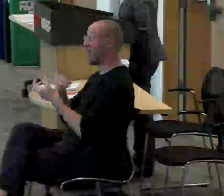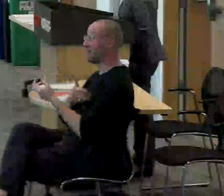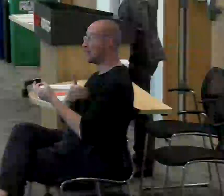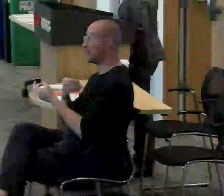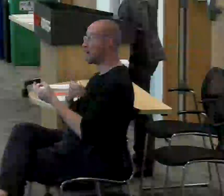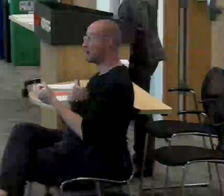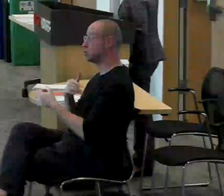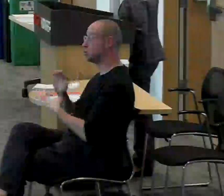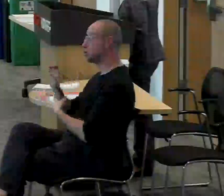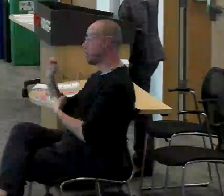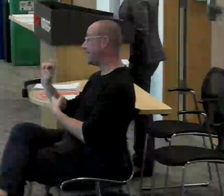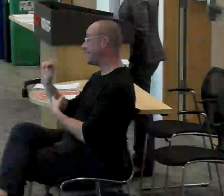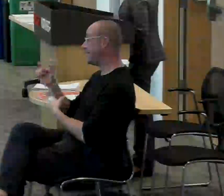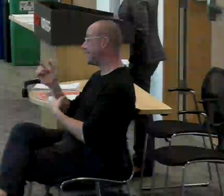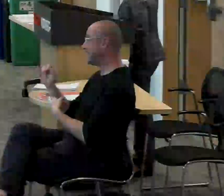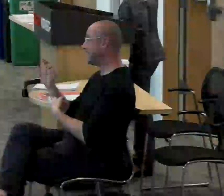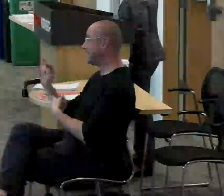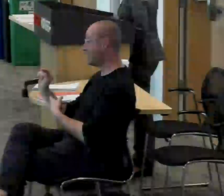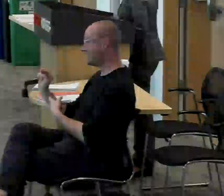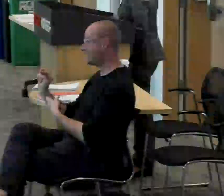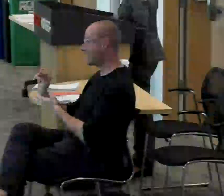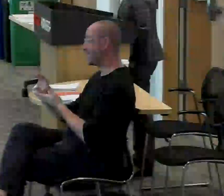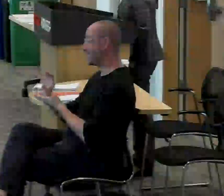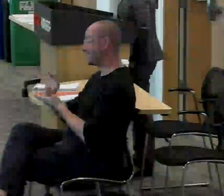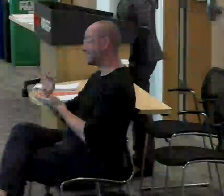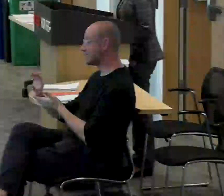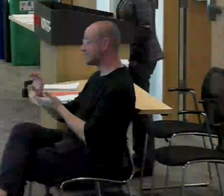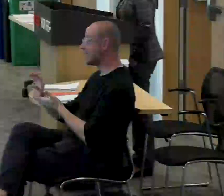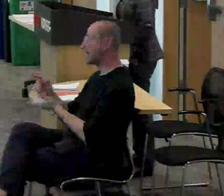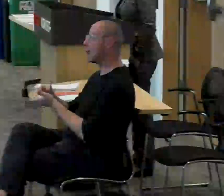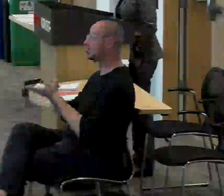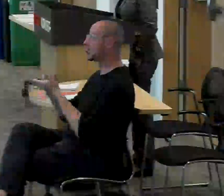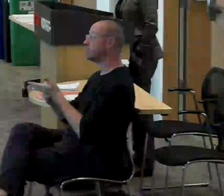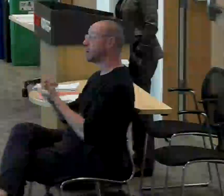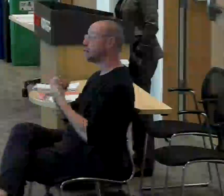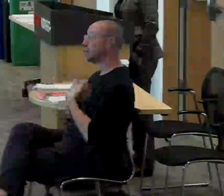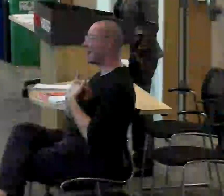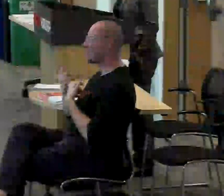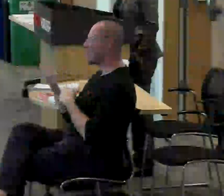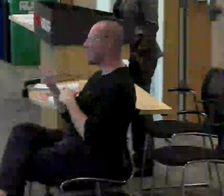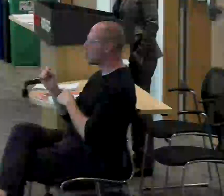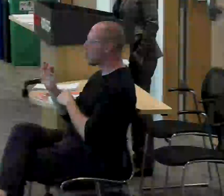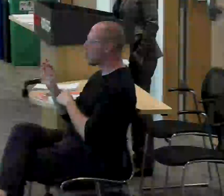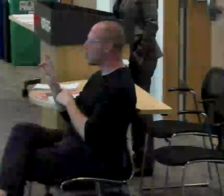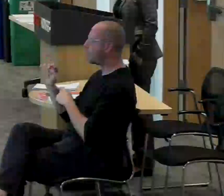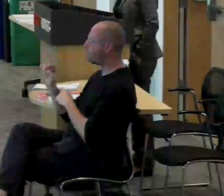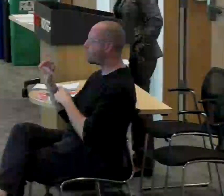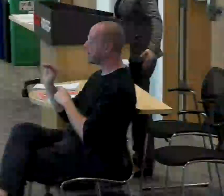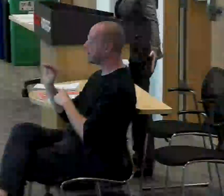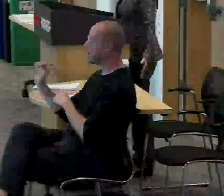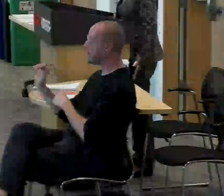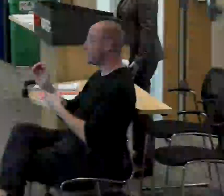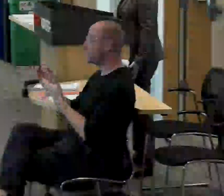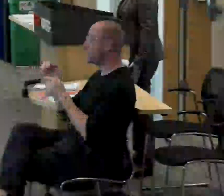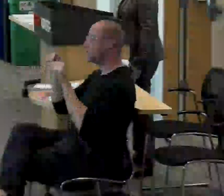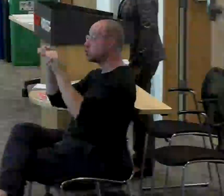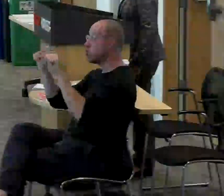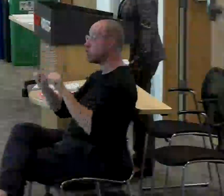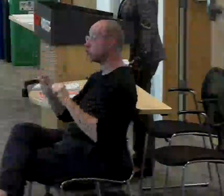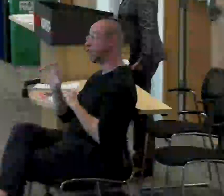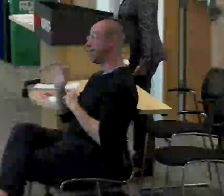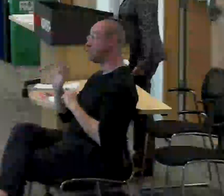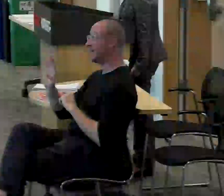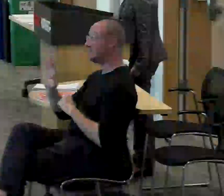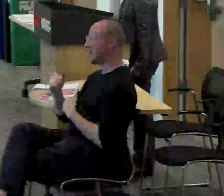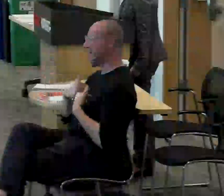ABLE programs have kind of like a GoFundMe campaign option where you could post maybe on Facebook and say, I need,